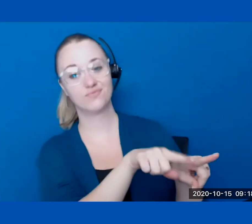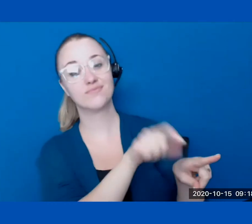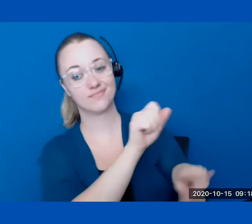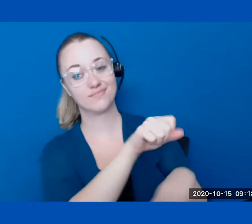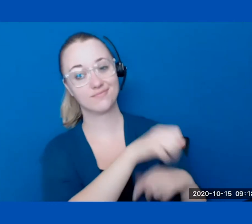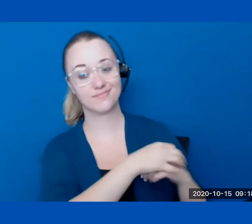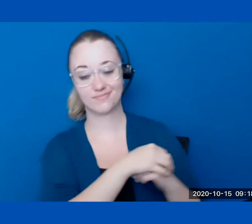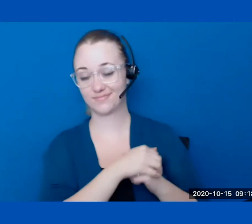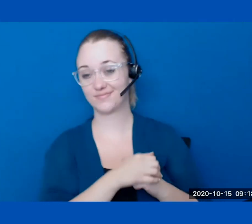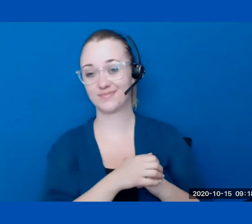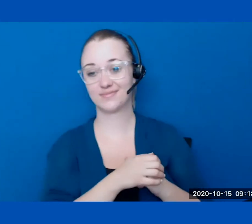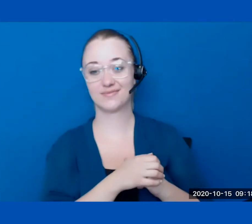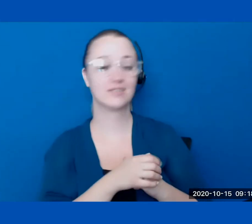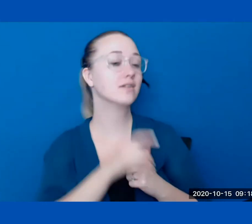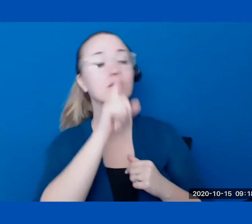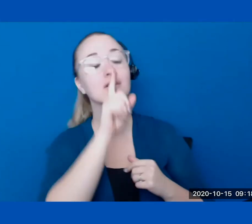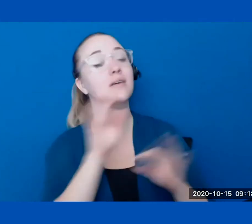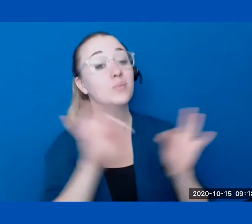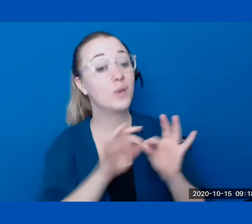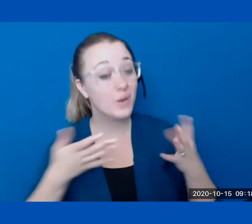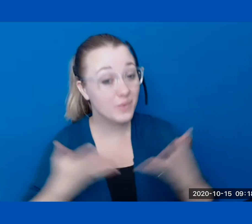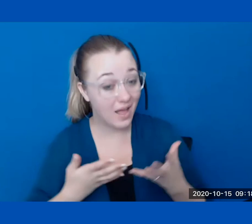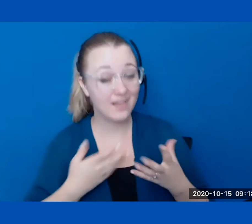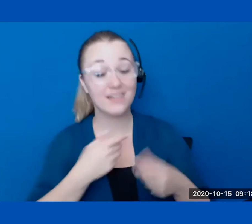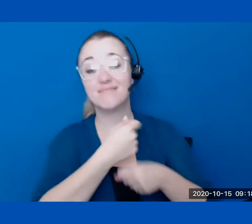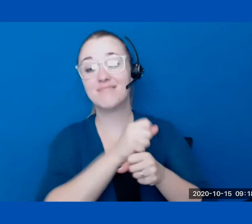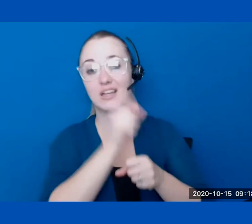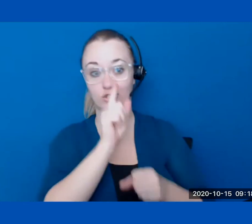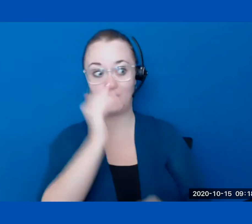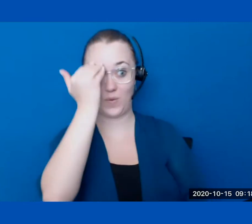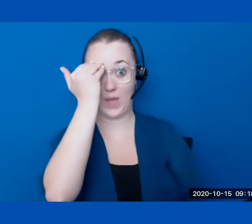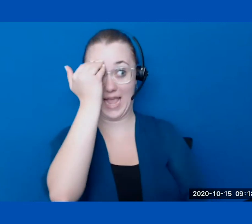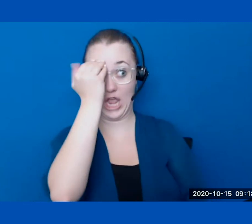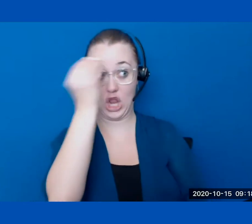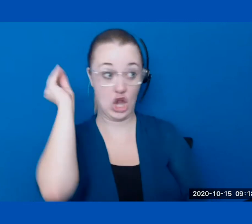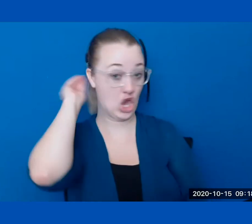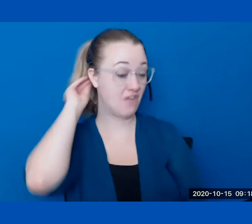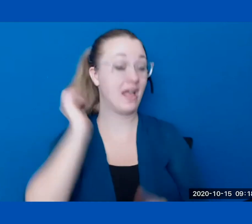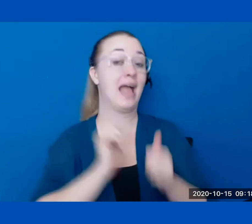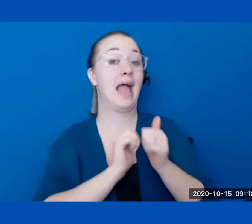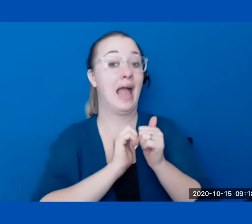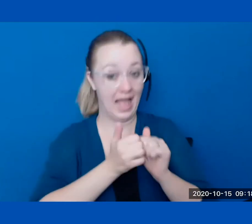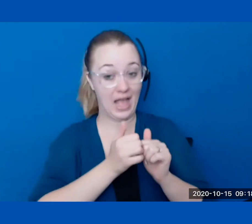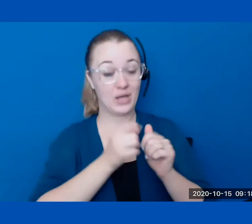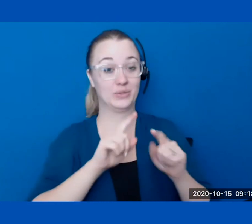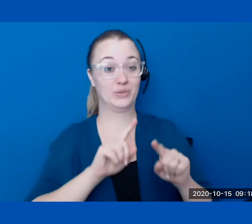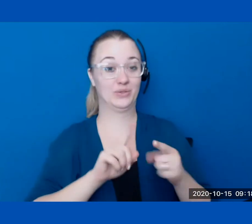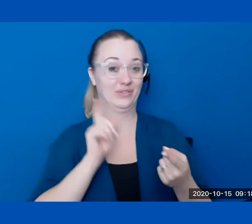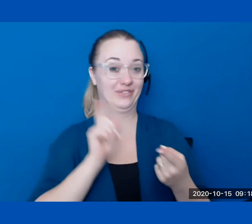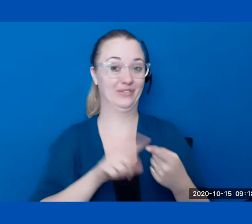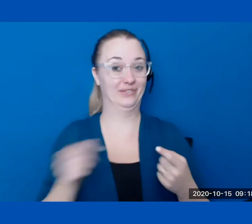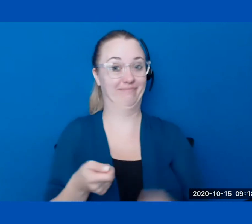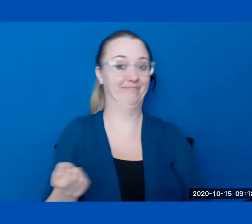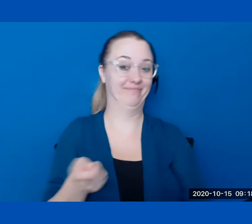Because it's all about like making sure that you are aware of how to put your cane. Because